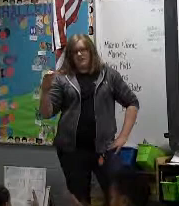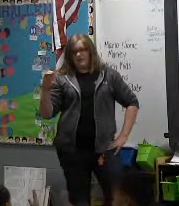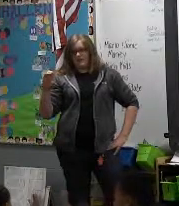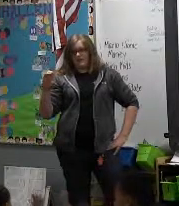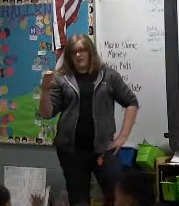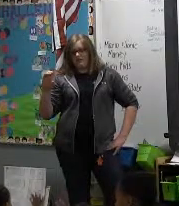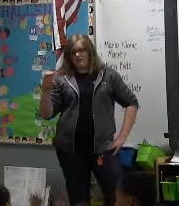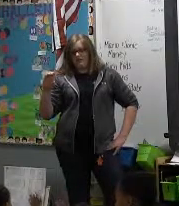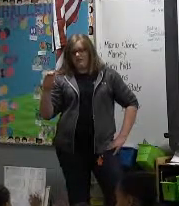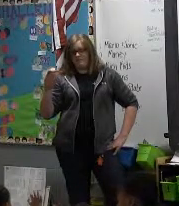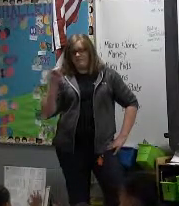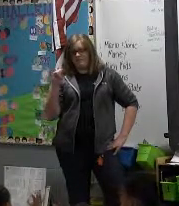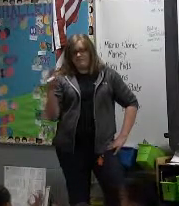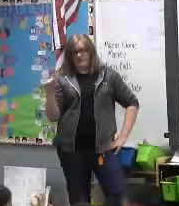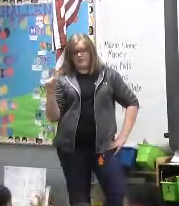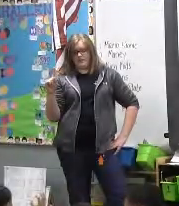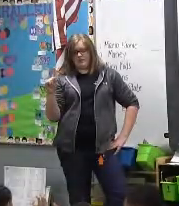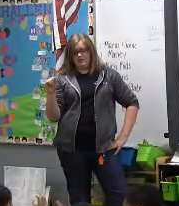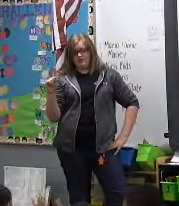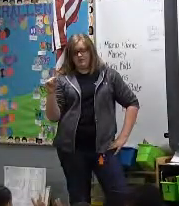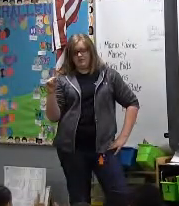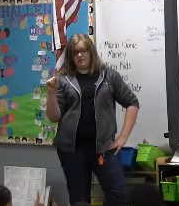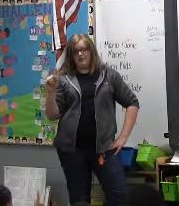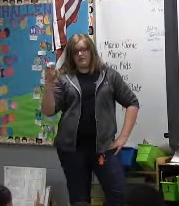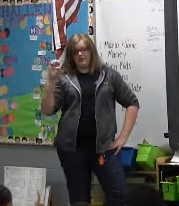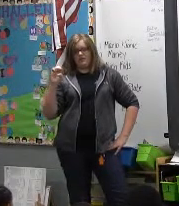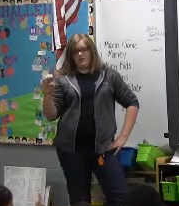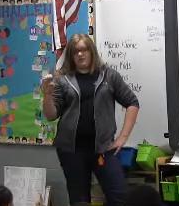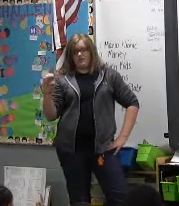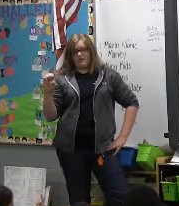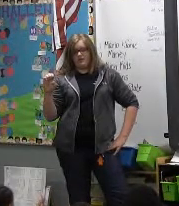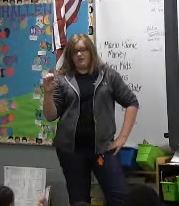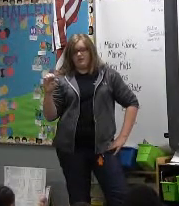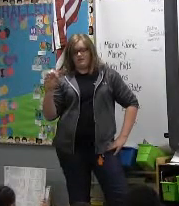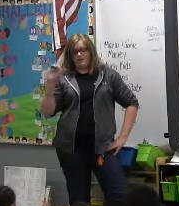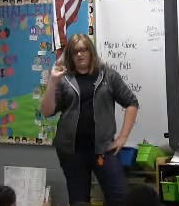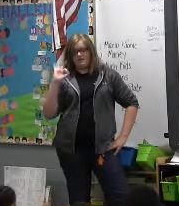C, D, E,